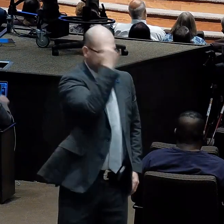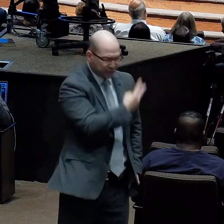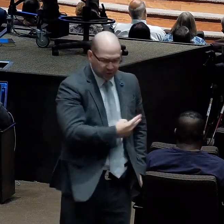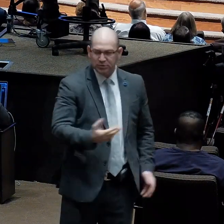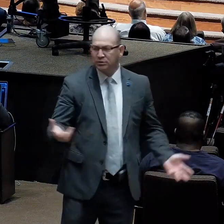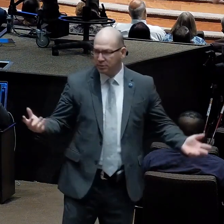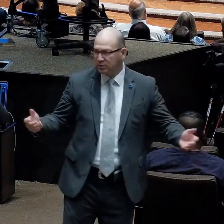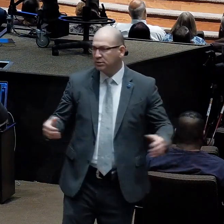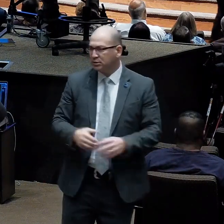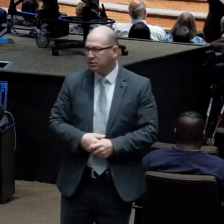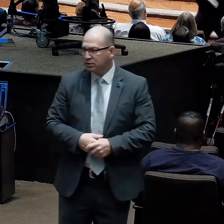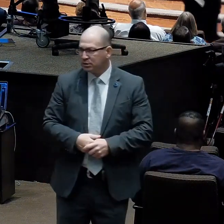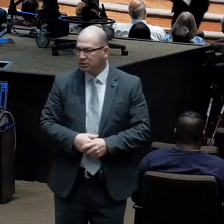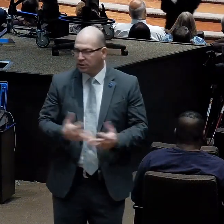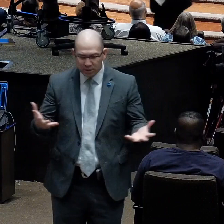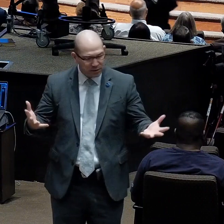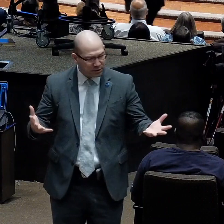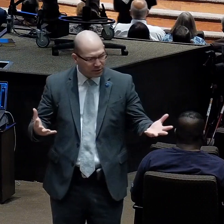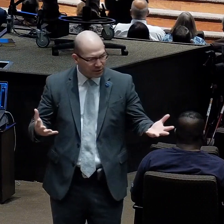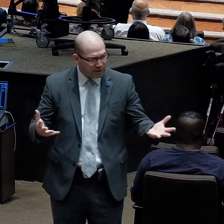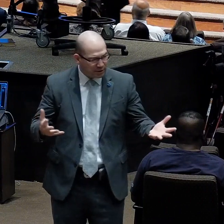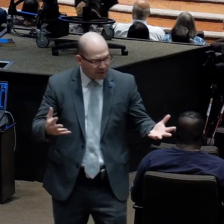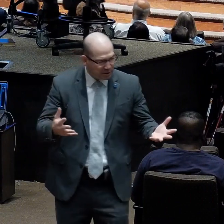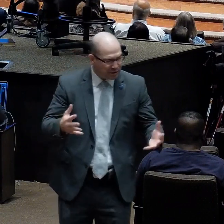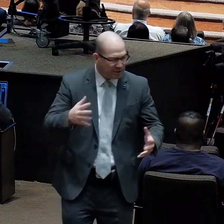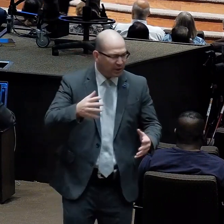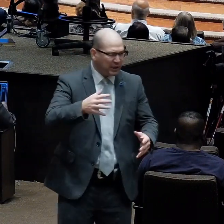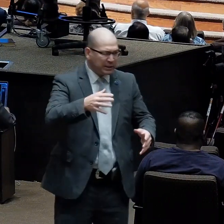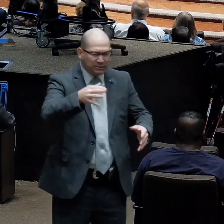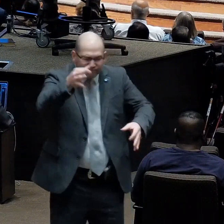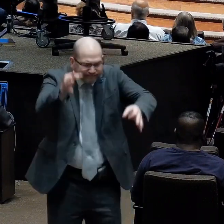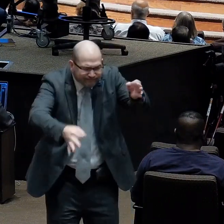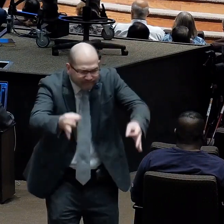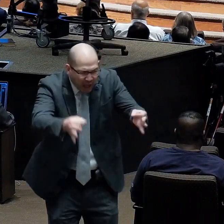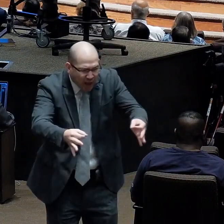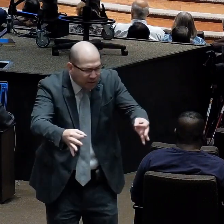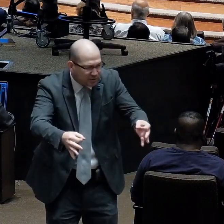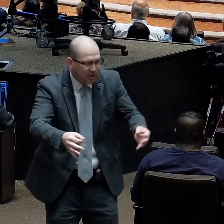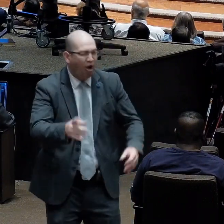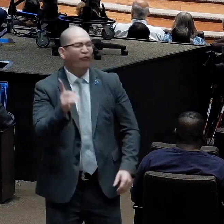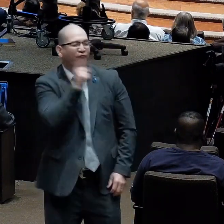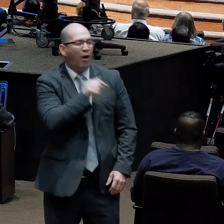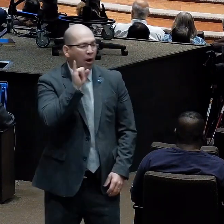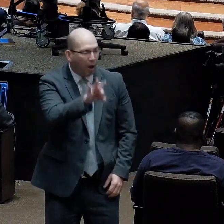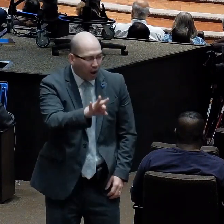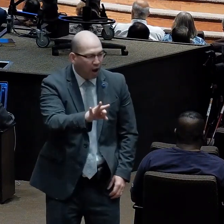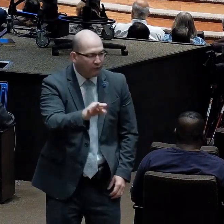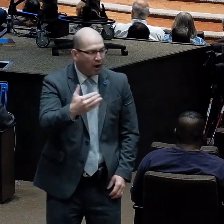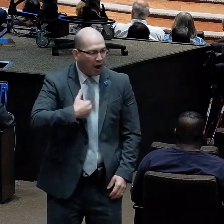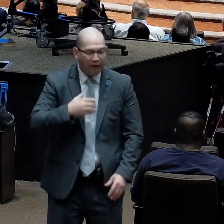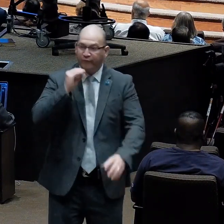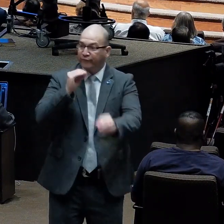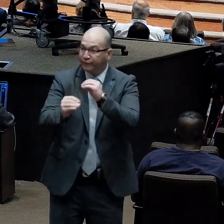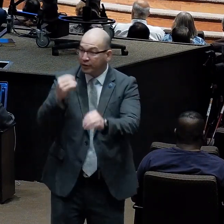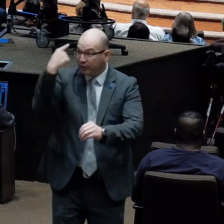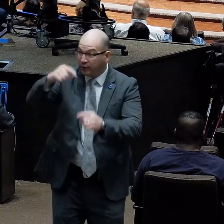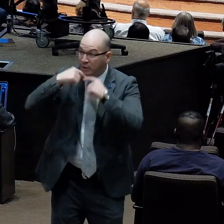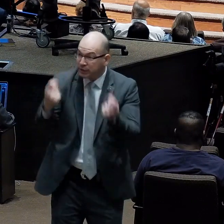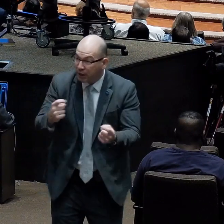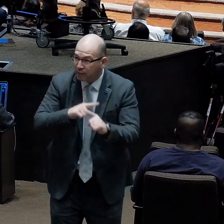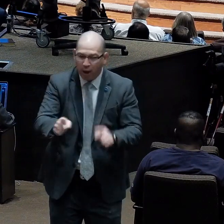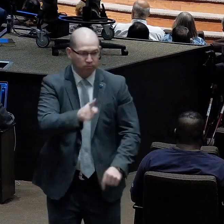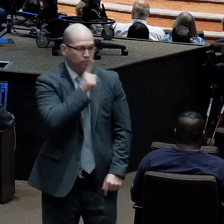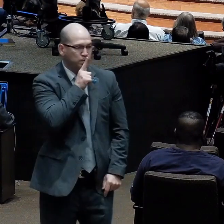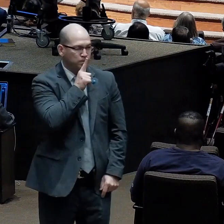You do not believe in any kind of justice if you have the covering for sin in the gospel and you never tell somebody,